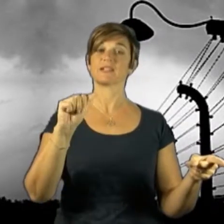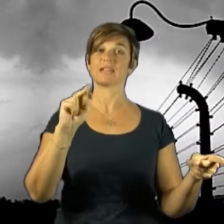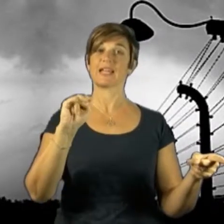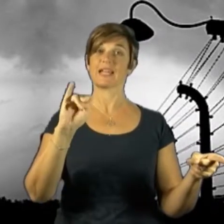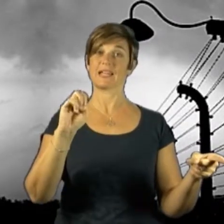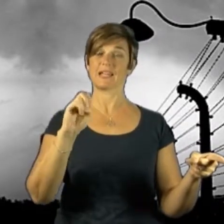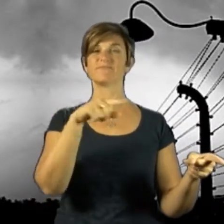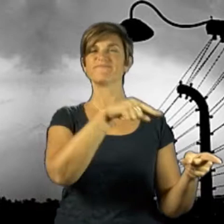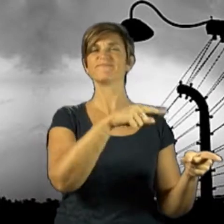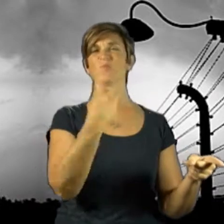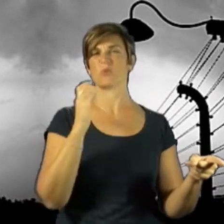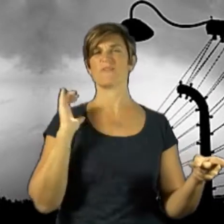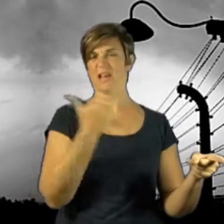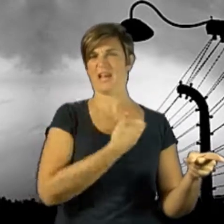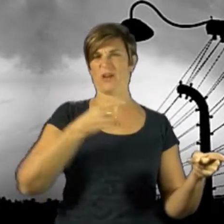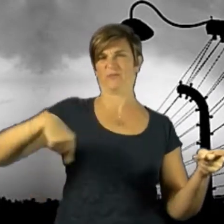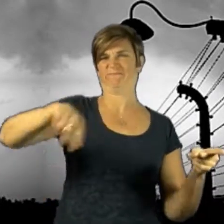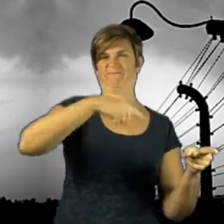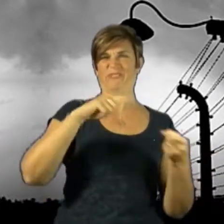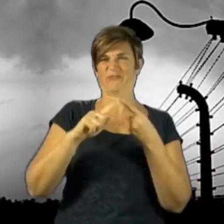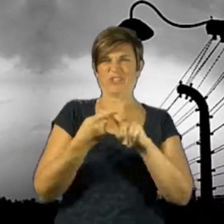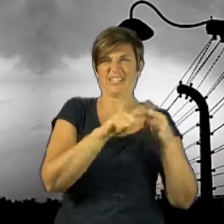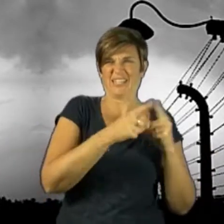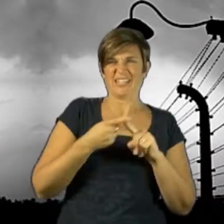And Annie Roman was in our circle of friends.